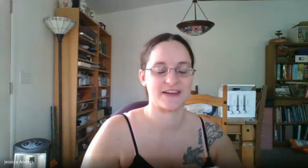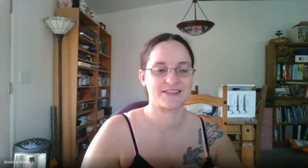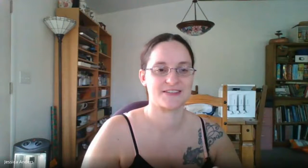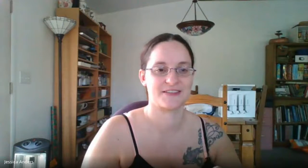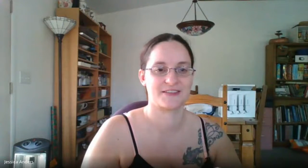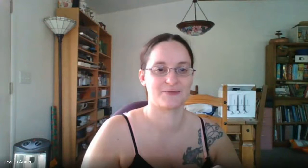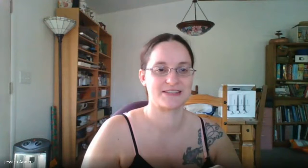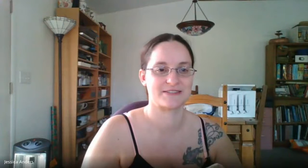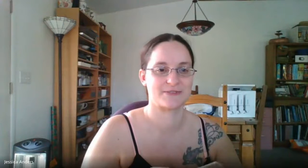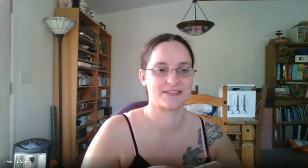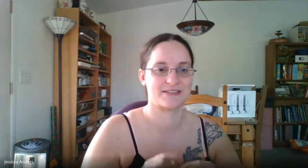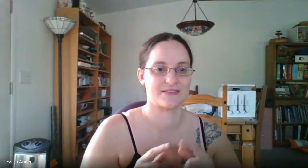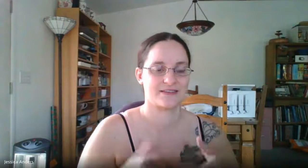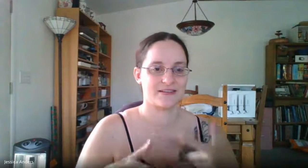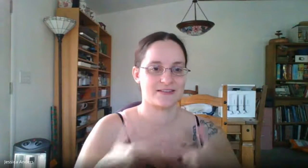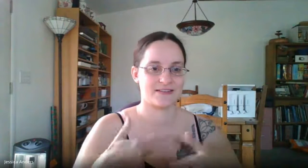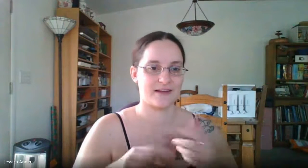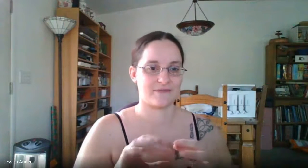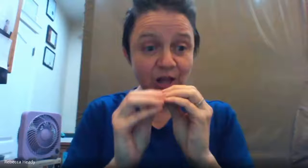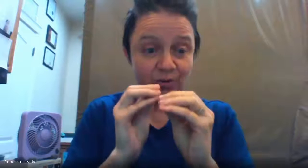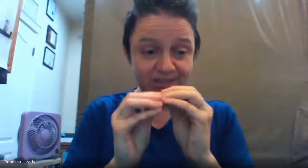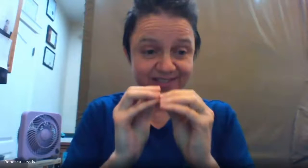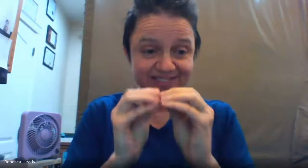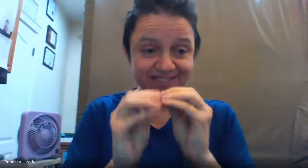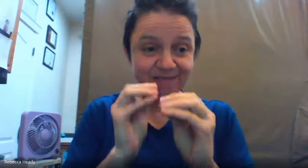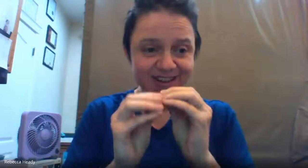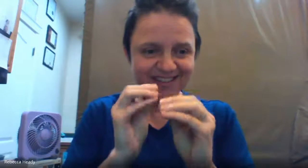fix? What is the sign? Fix is close. Okay.